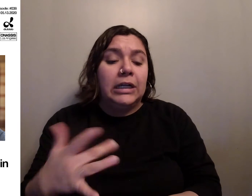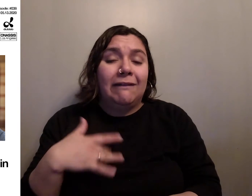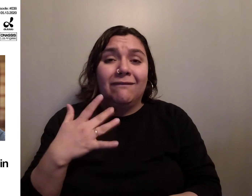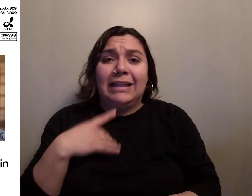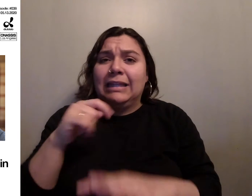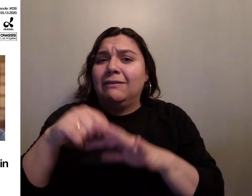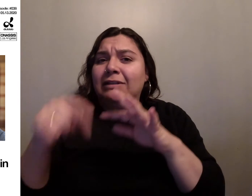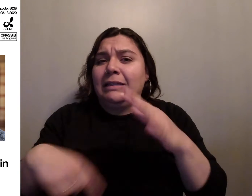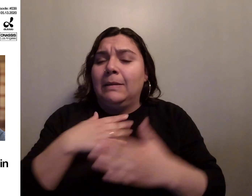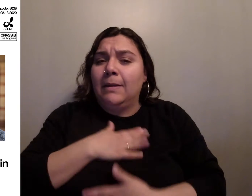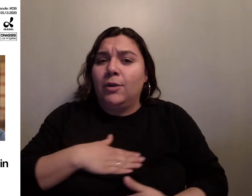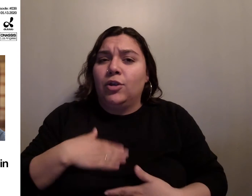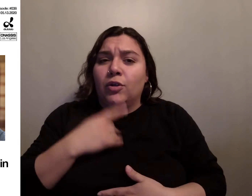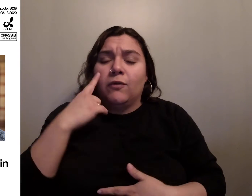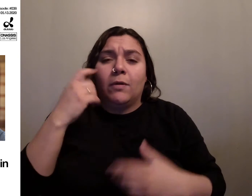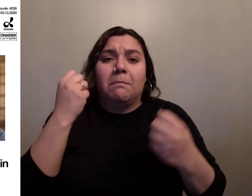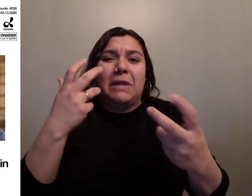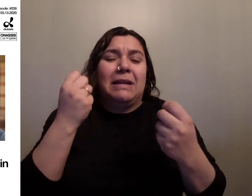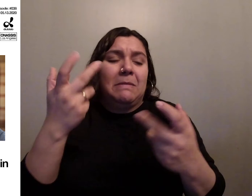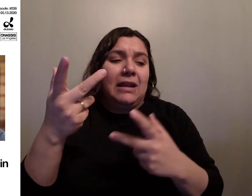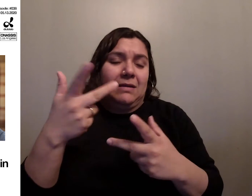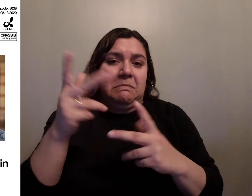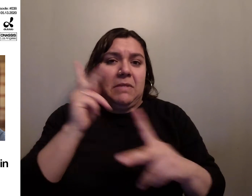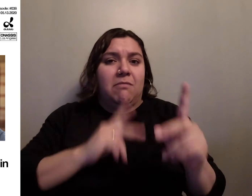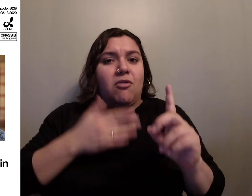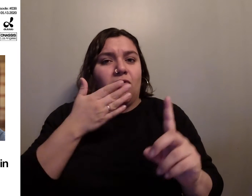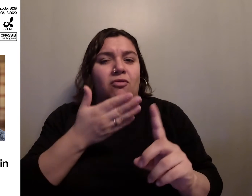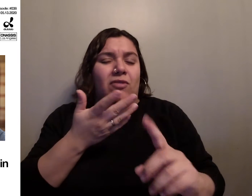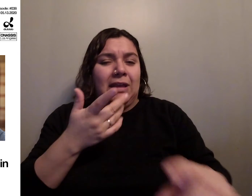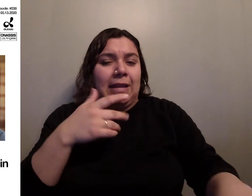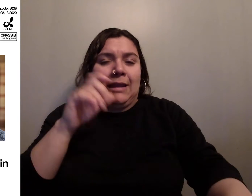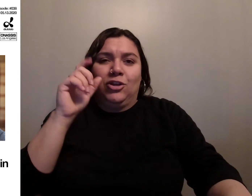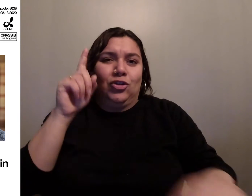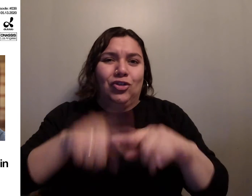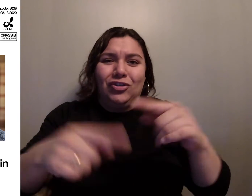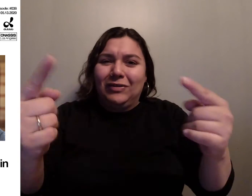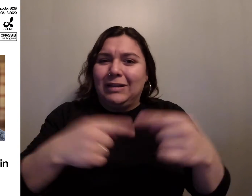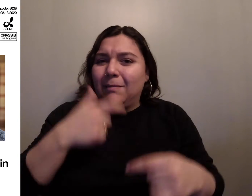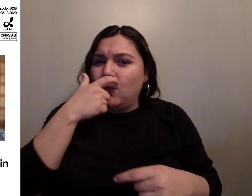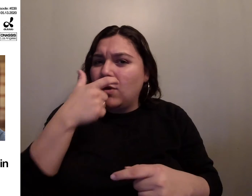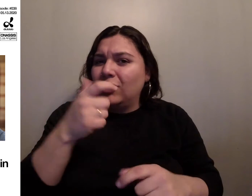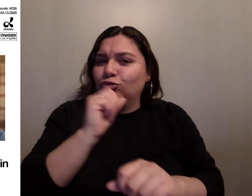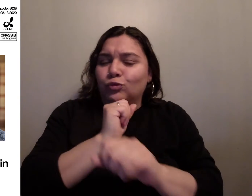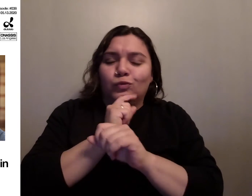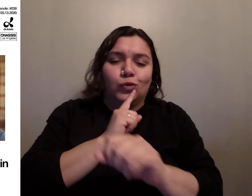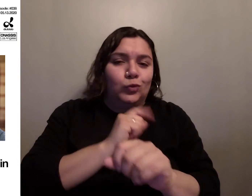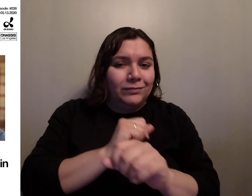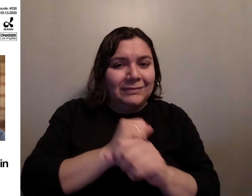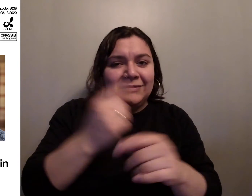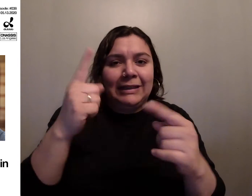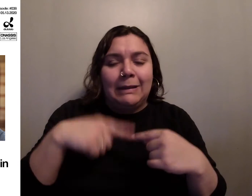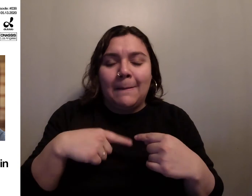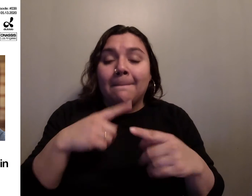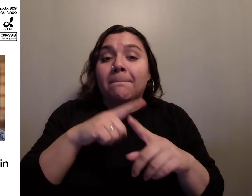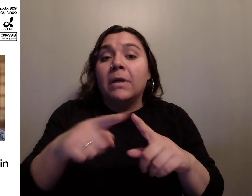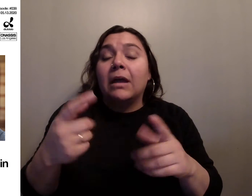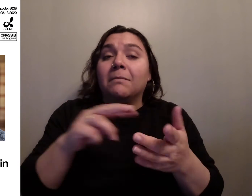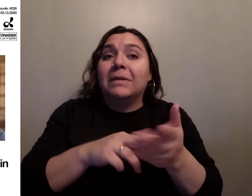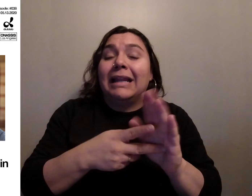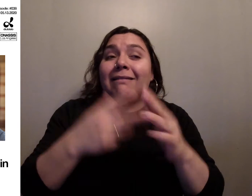Africa. And it was a sense of deep appreciation for the many, many, many audience members that couldn't